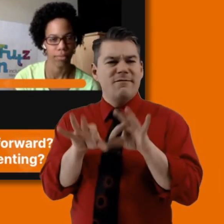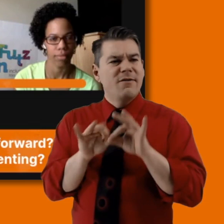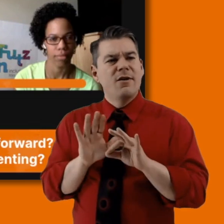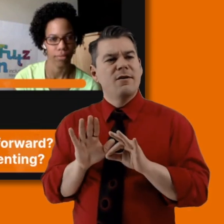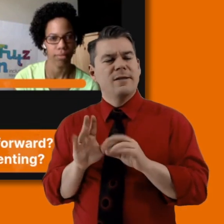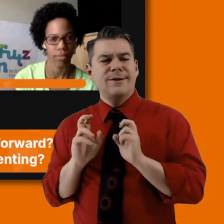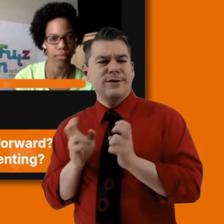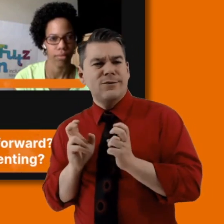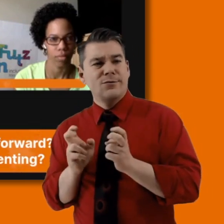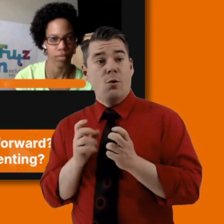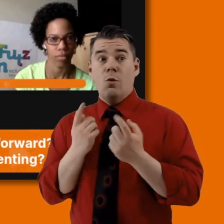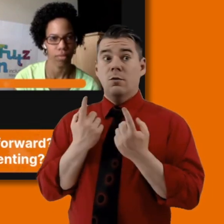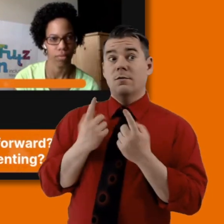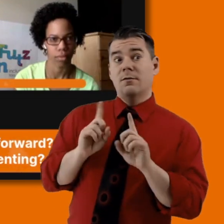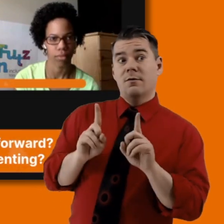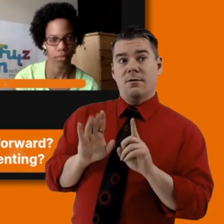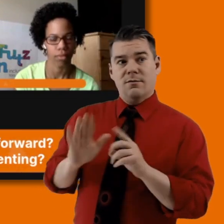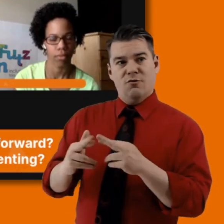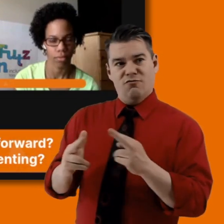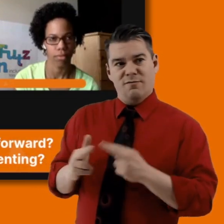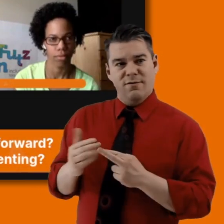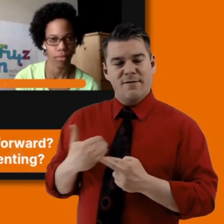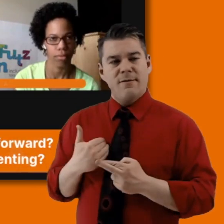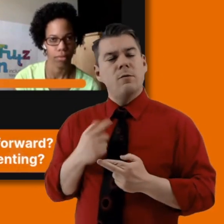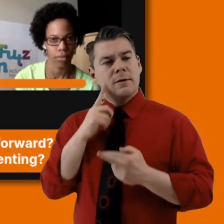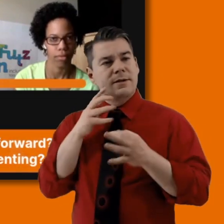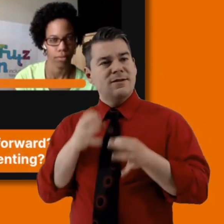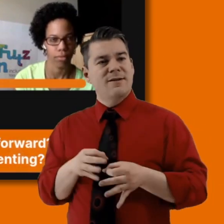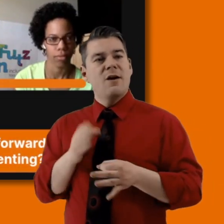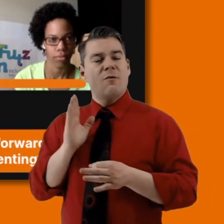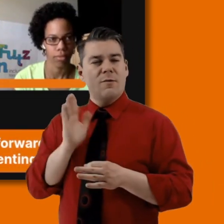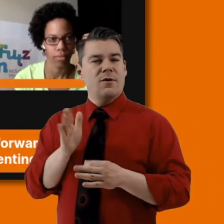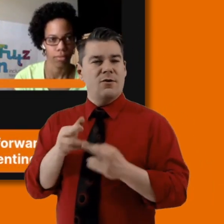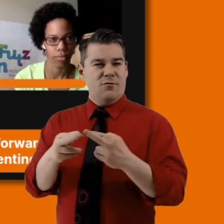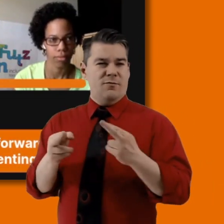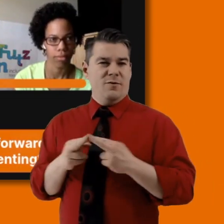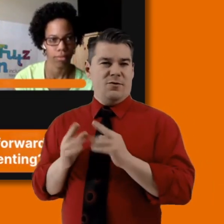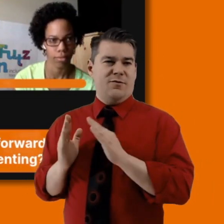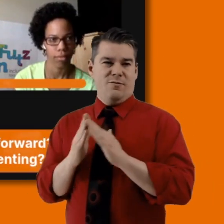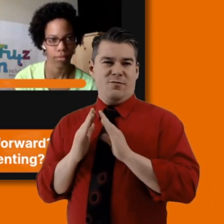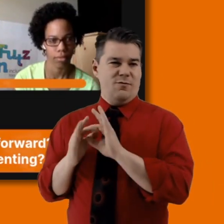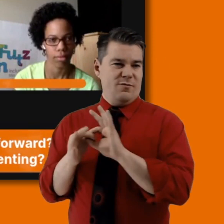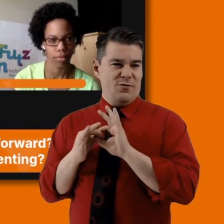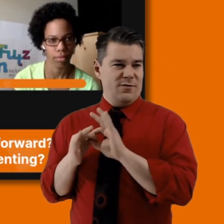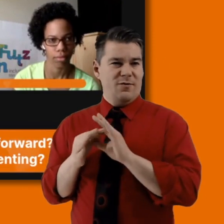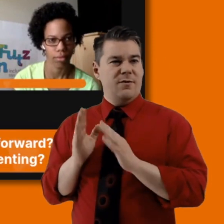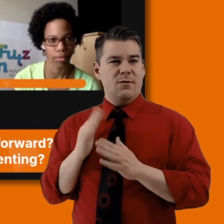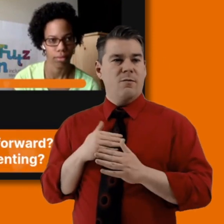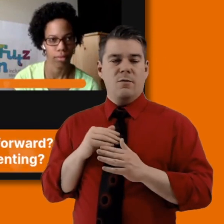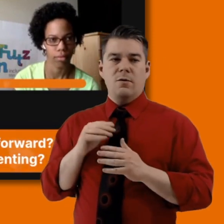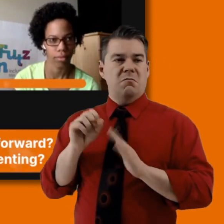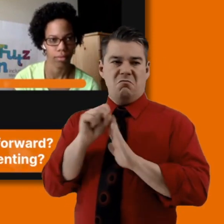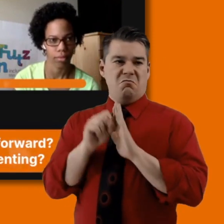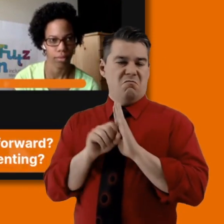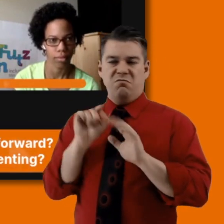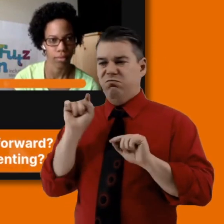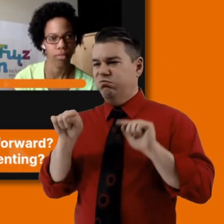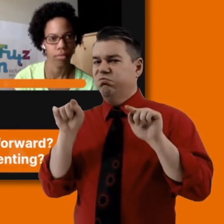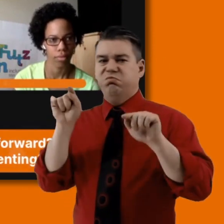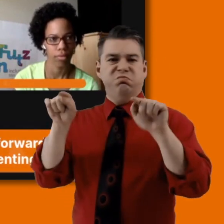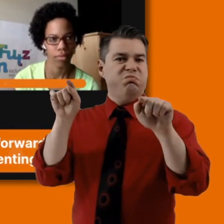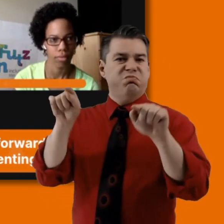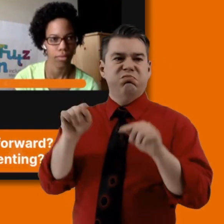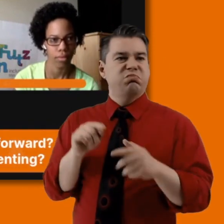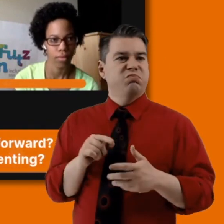successes those regions are really having. So we decided to build regional communities. There's going to be 10 of them all throughout the state